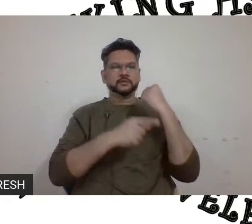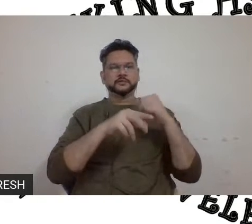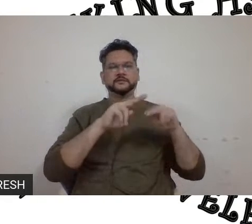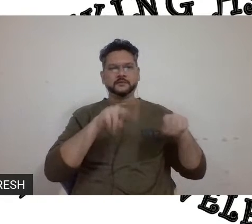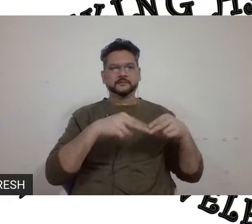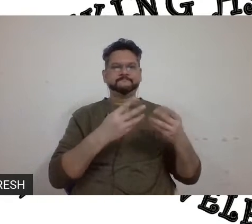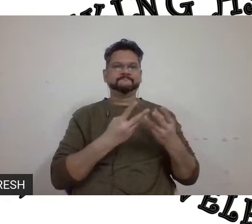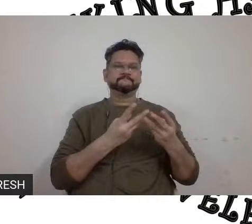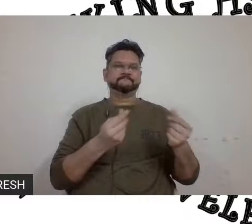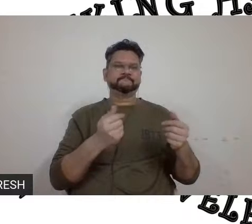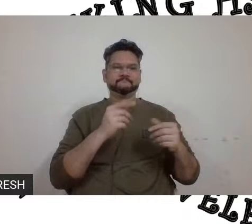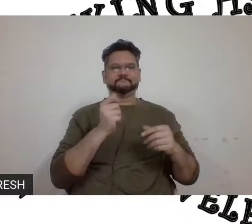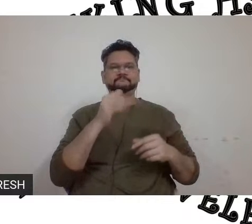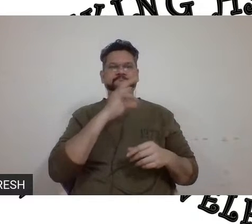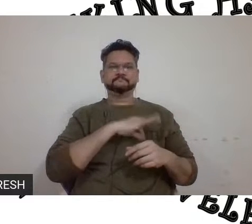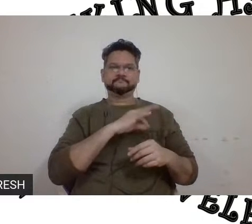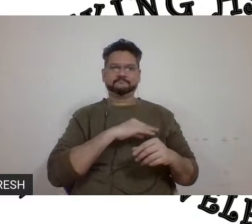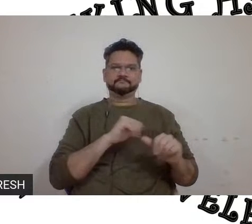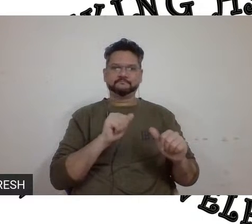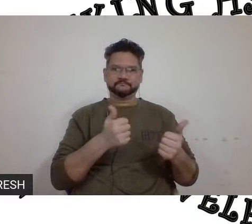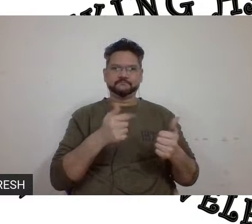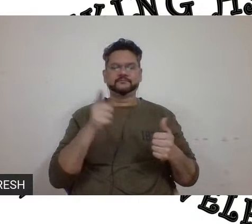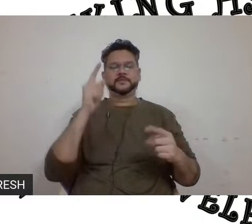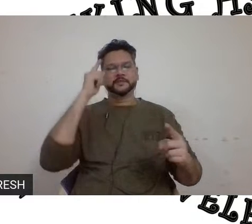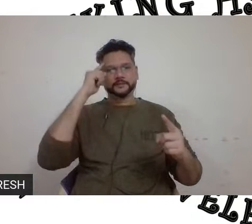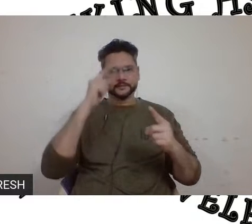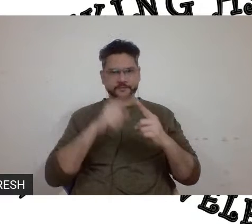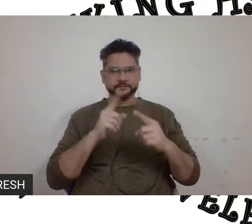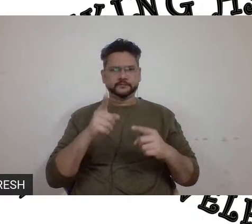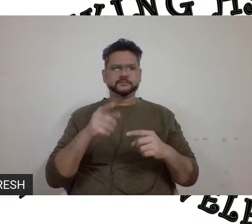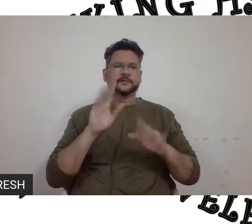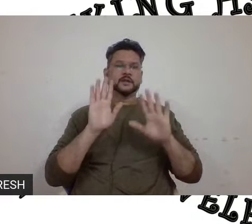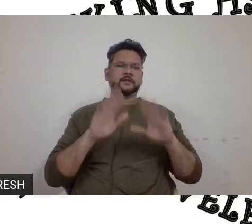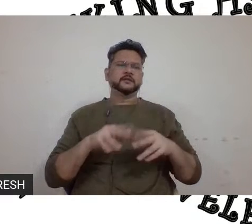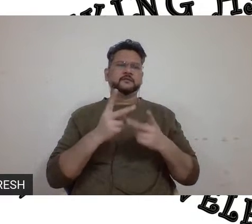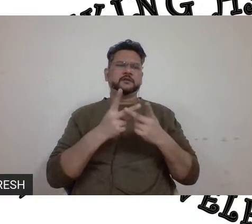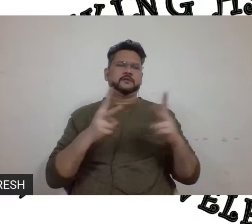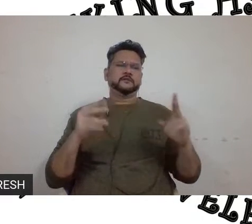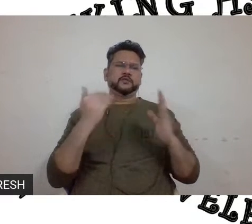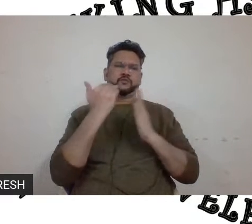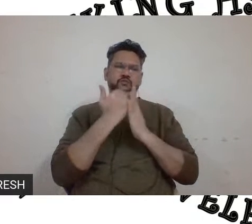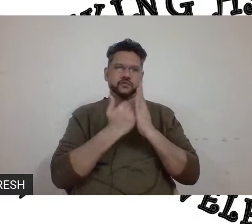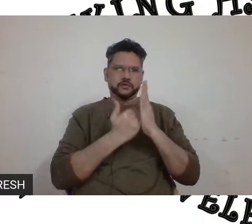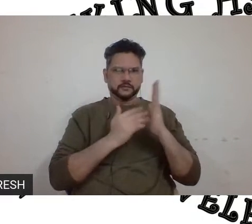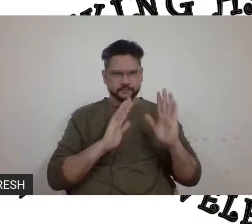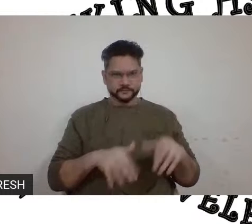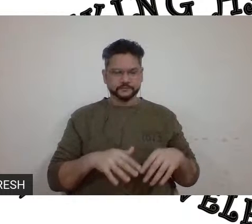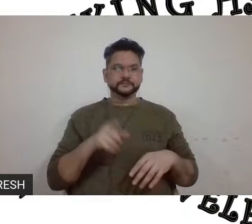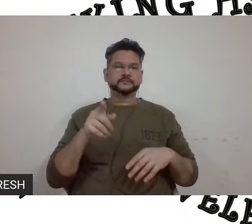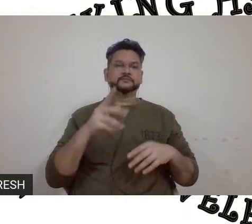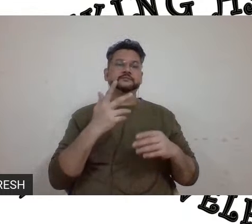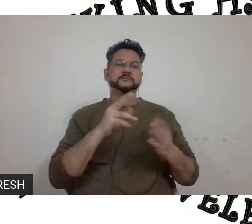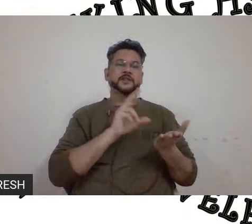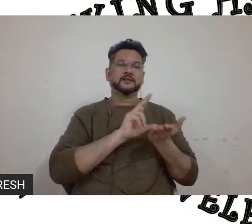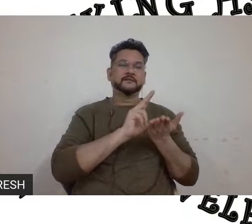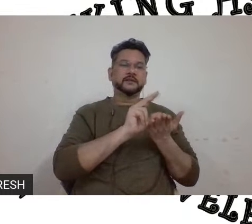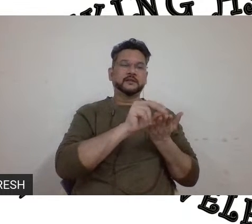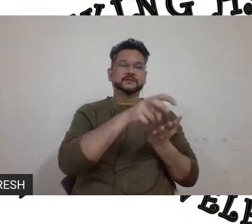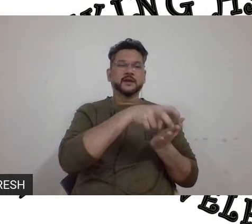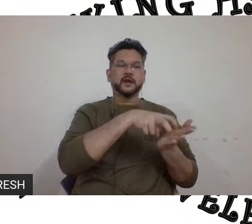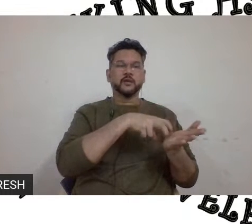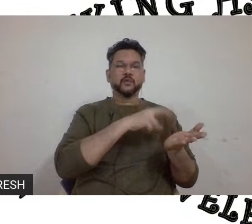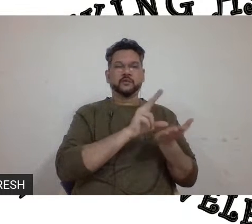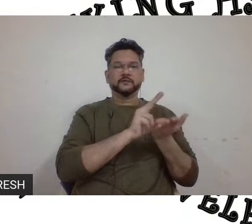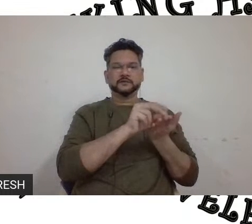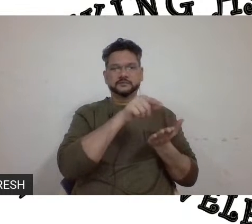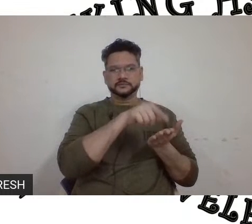spread across India. Our program basically which caters to the villages is called as Village Connect program, wherein we have already advocated